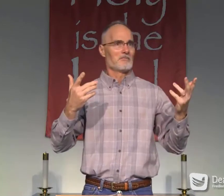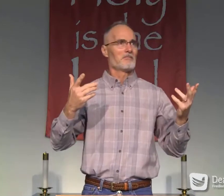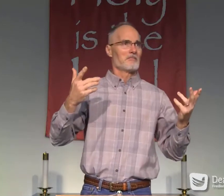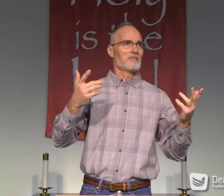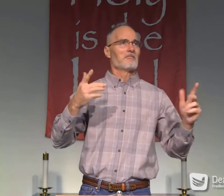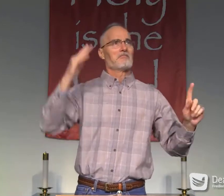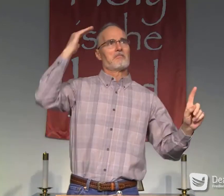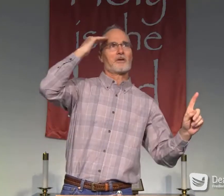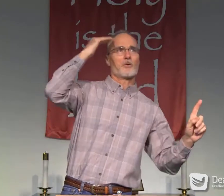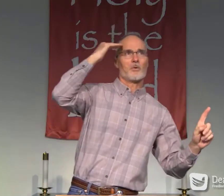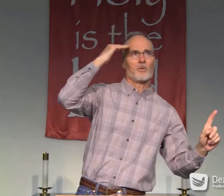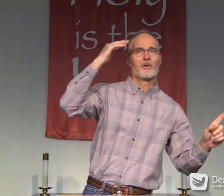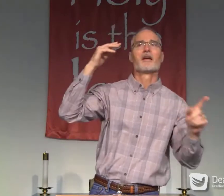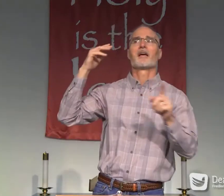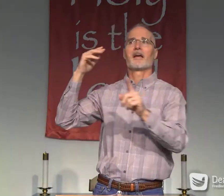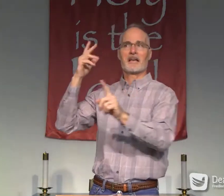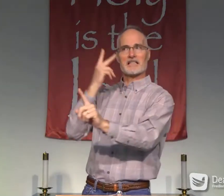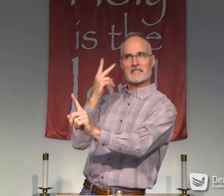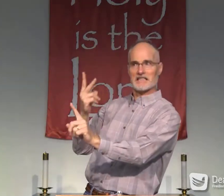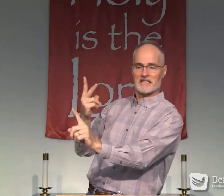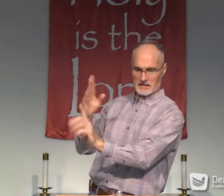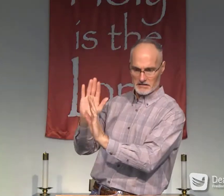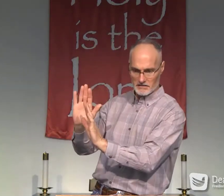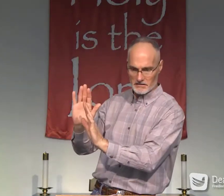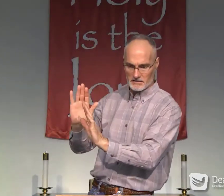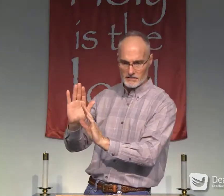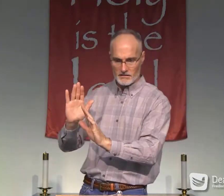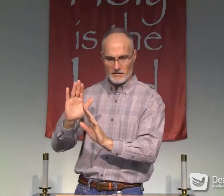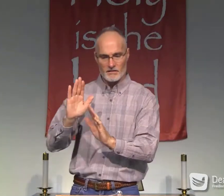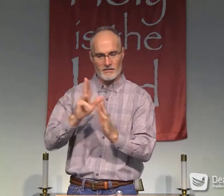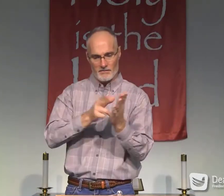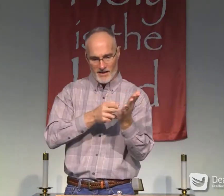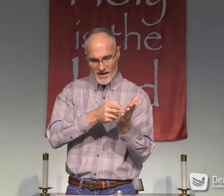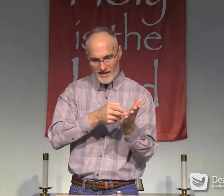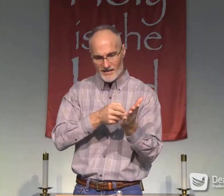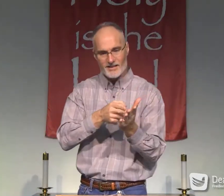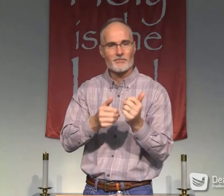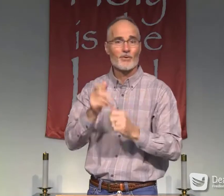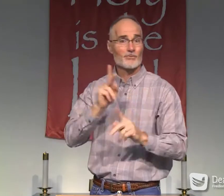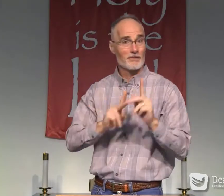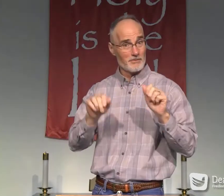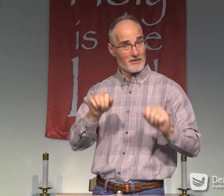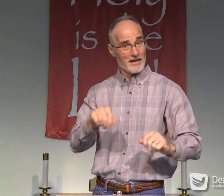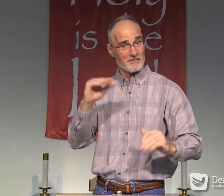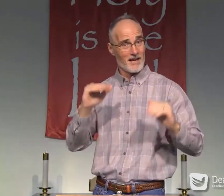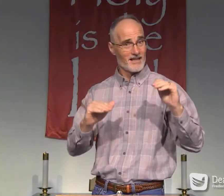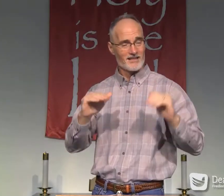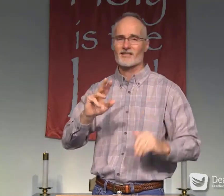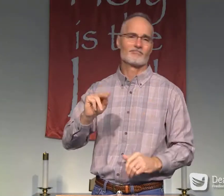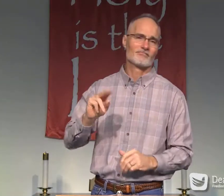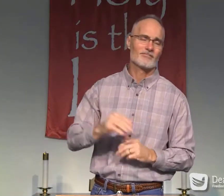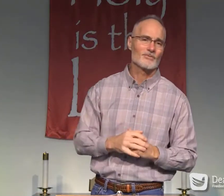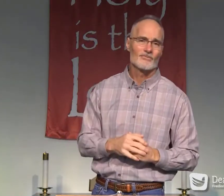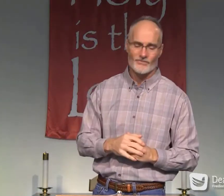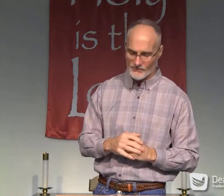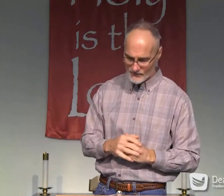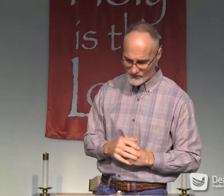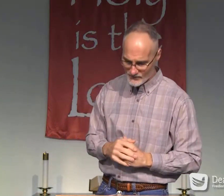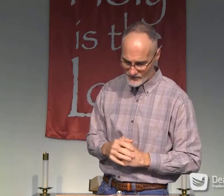culture. We say, well, I know what the Bible says. I know what I'm seeing there. But honestly, most people